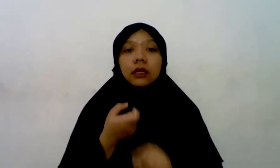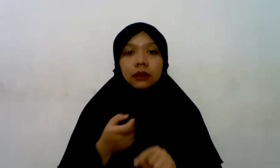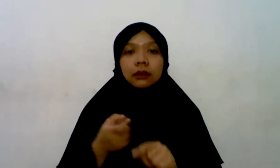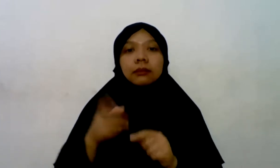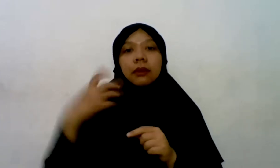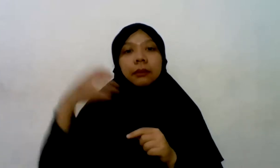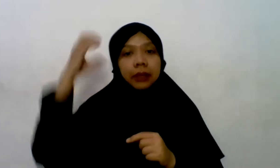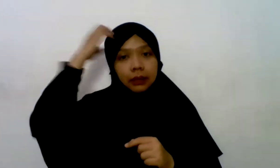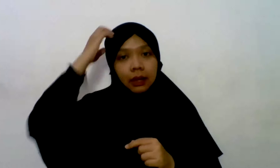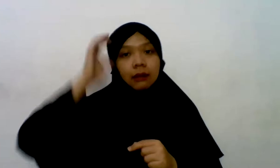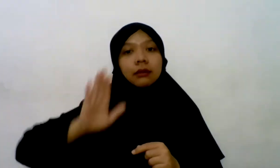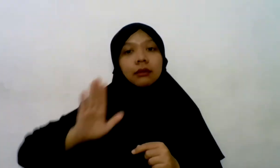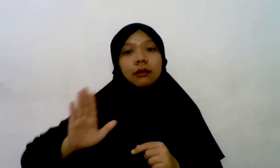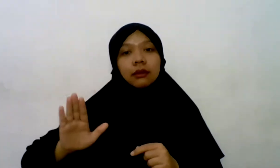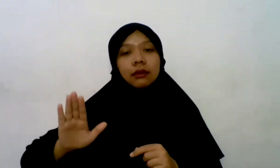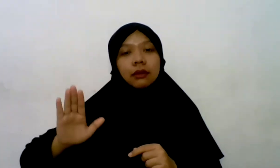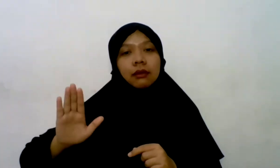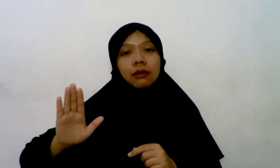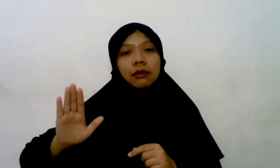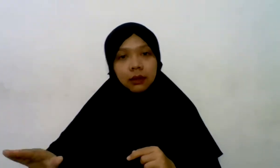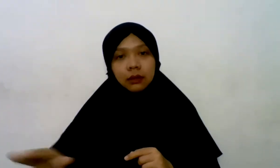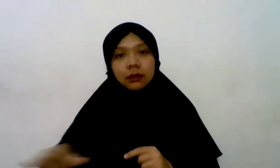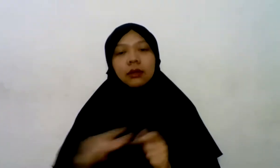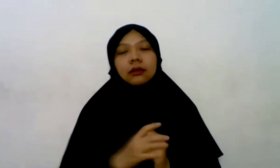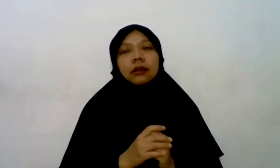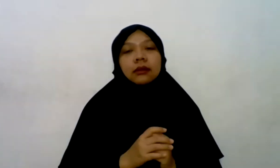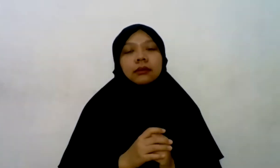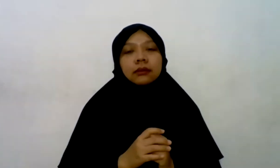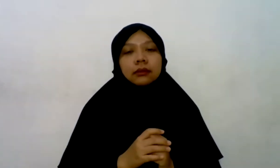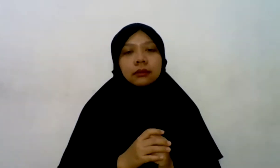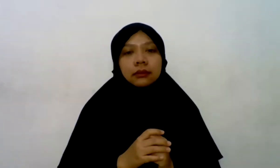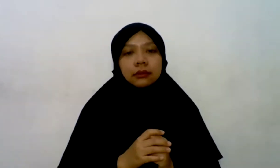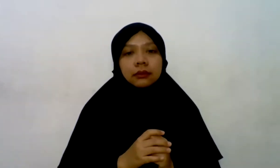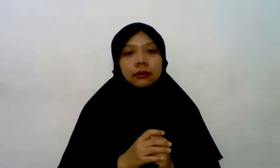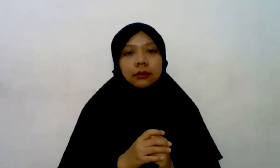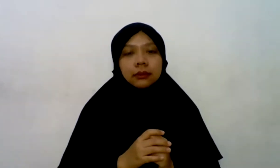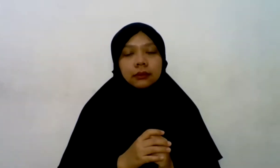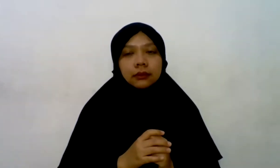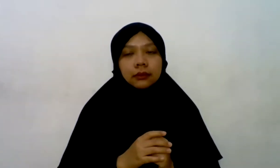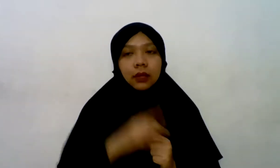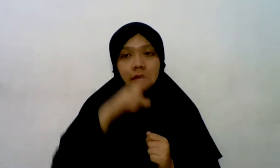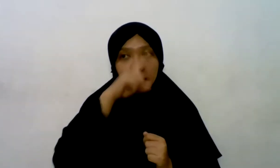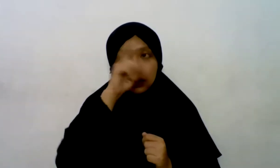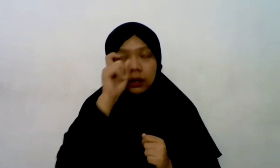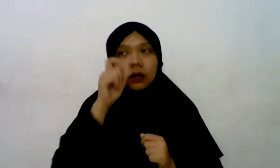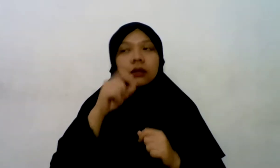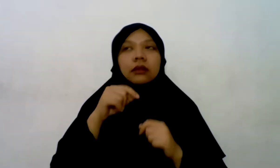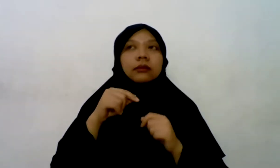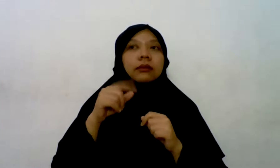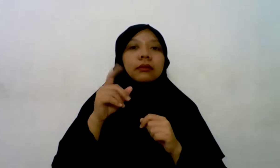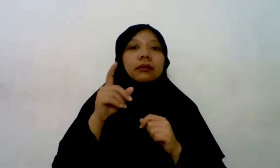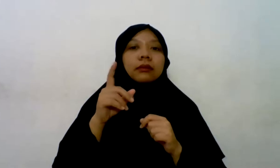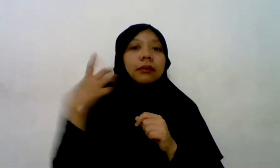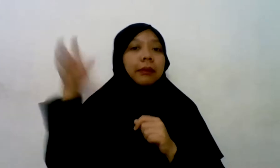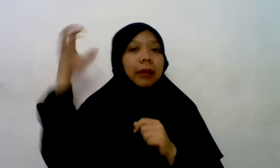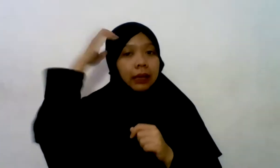local government, because local government also should provide the disability support for students with